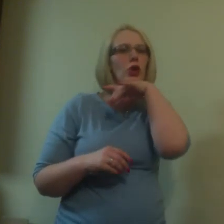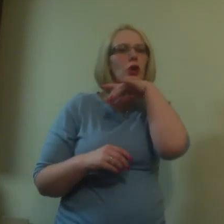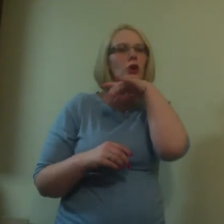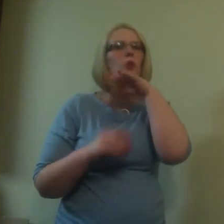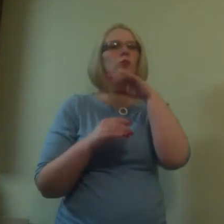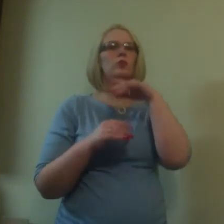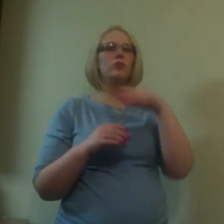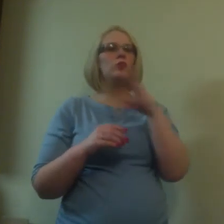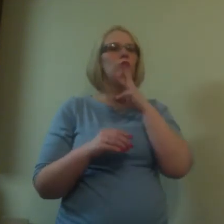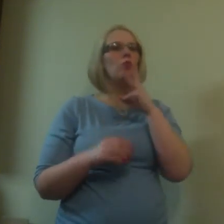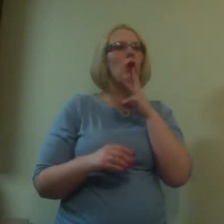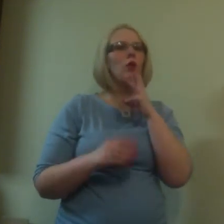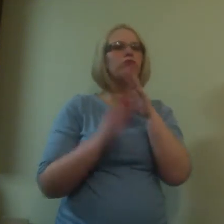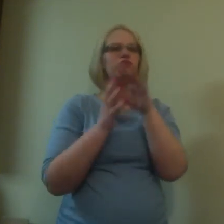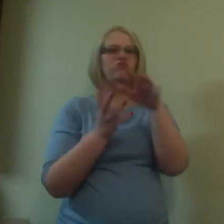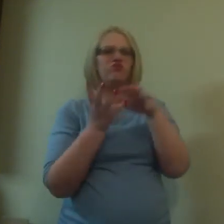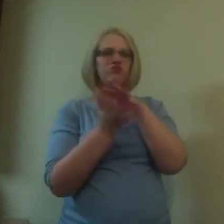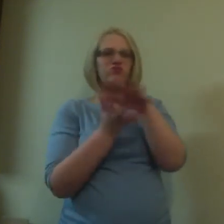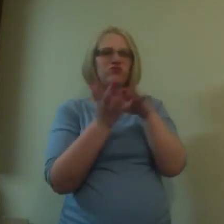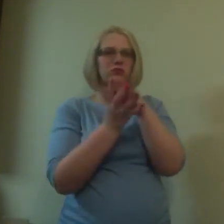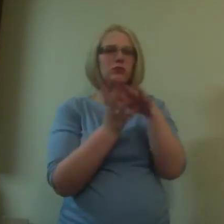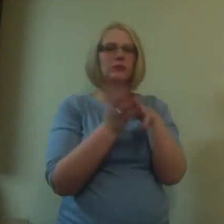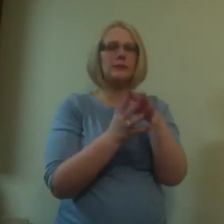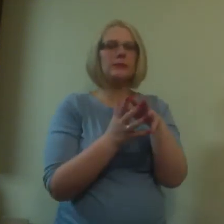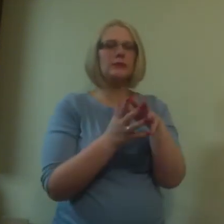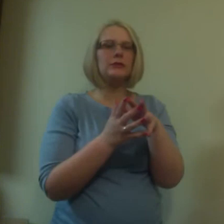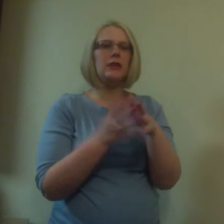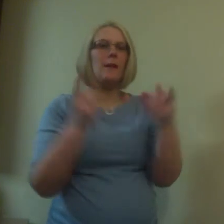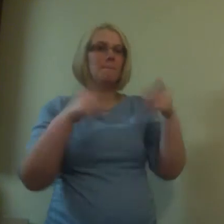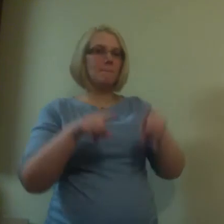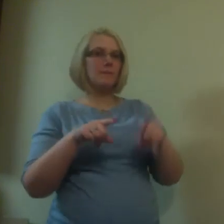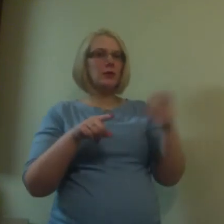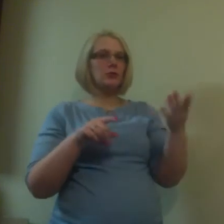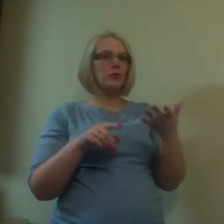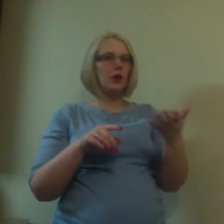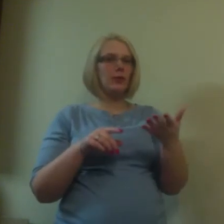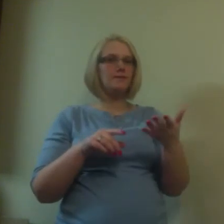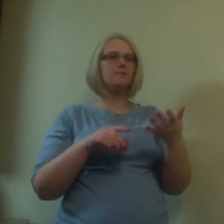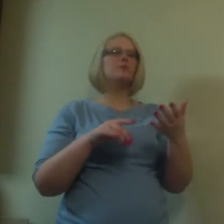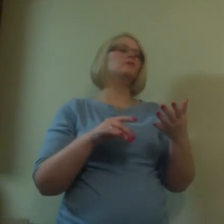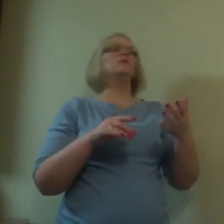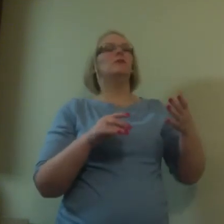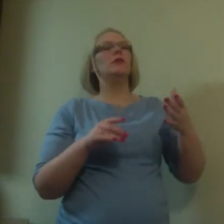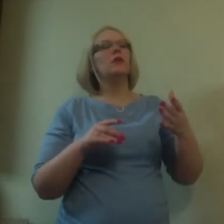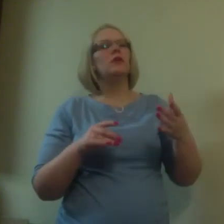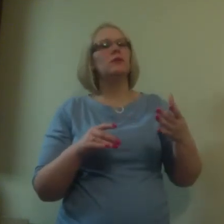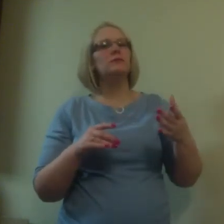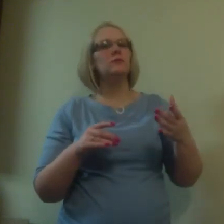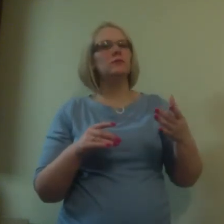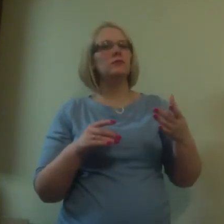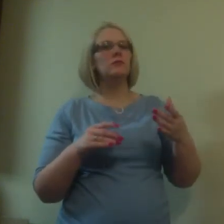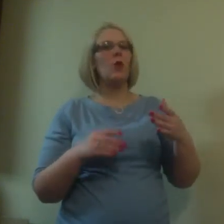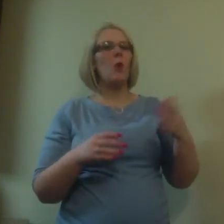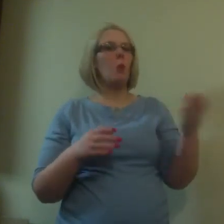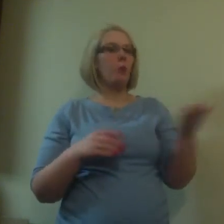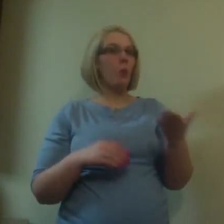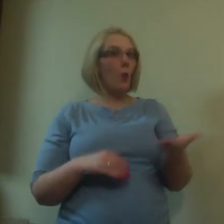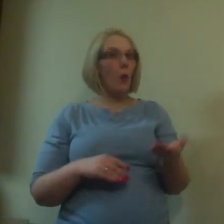it to dry up? The sun. The sun and the Wind. wind, the nice warm winds.